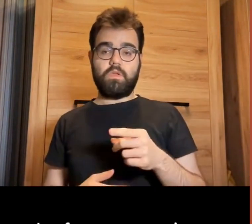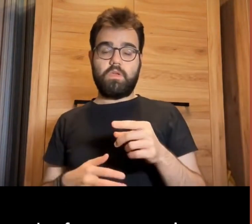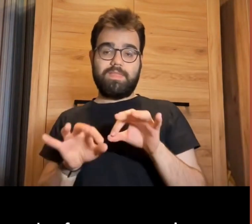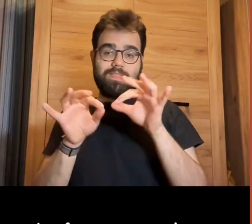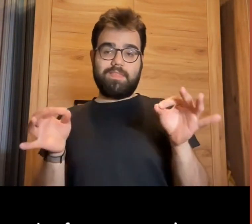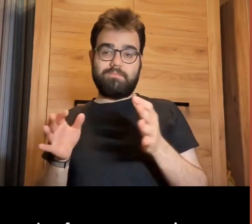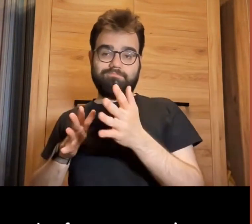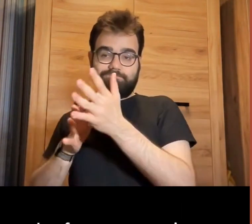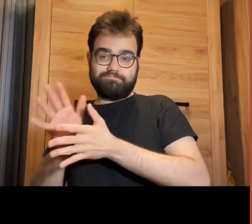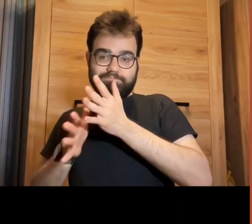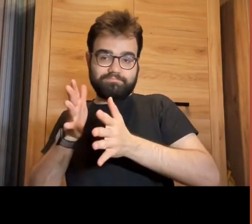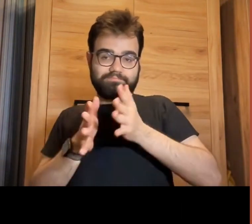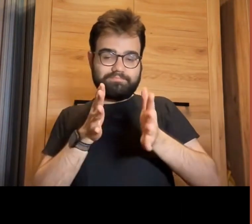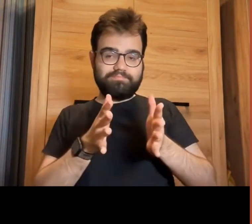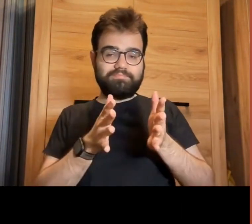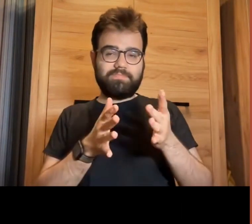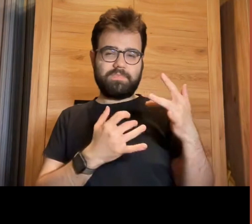end of a sentence.